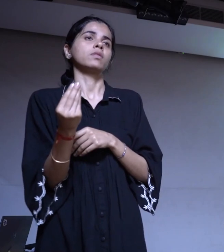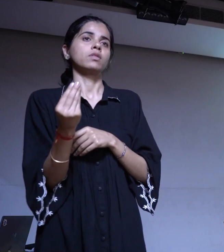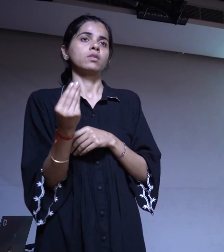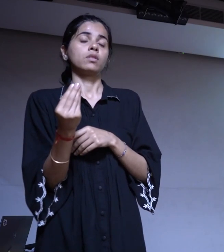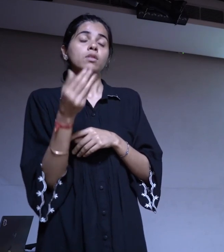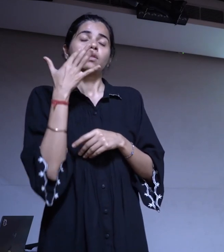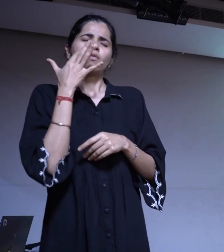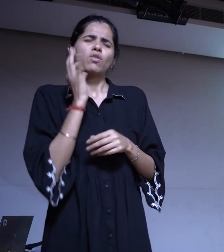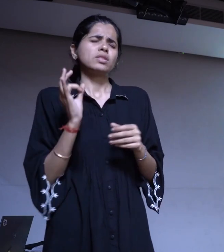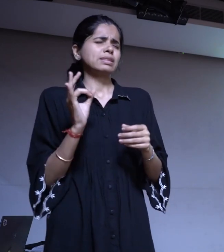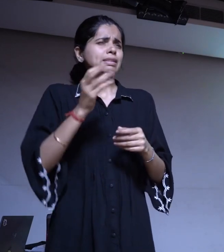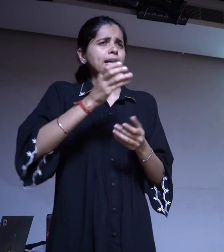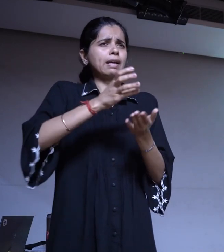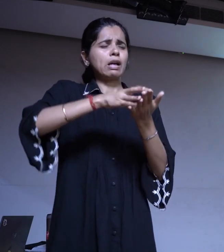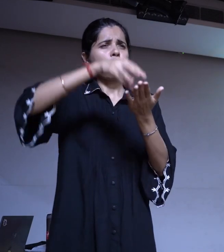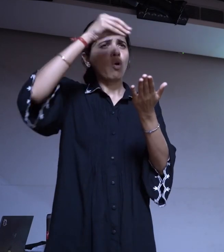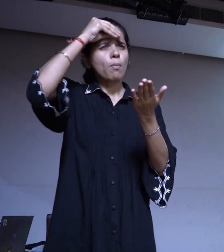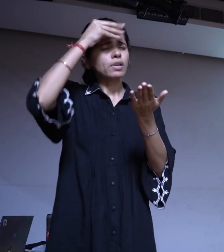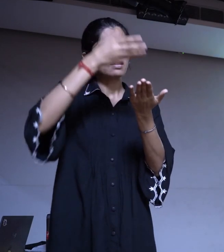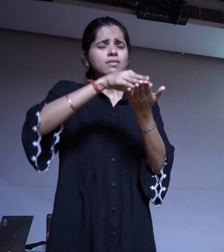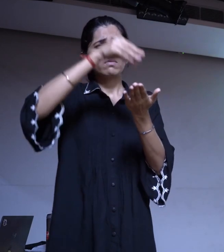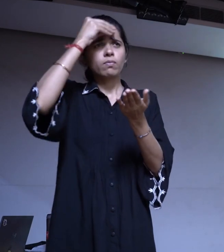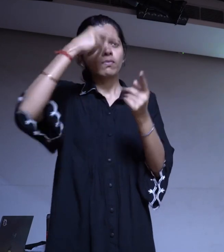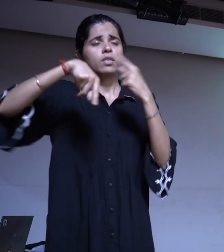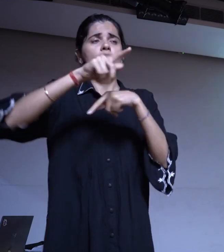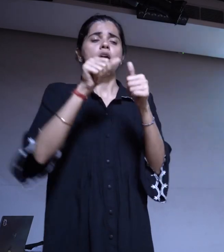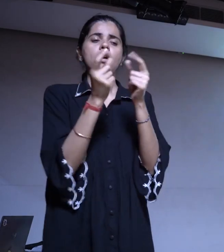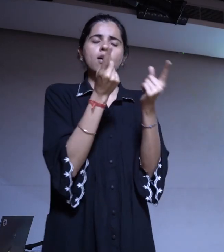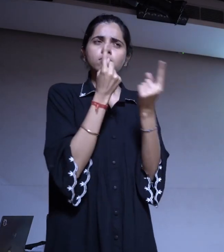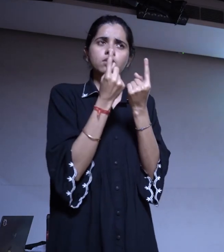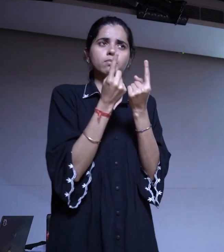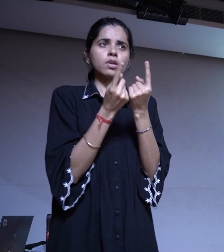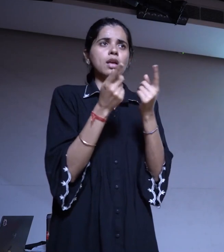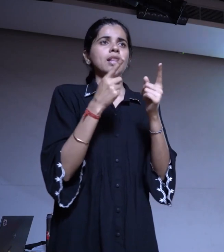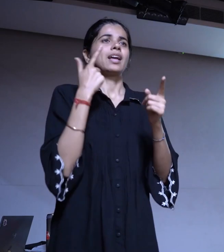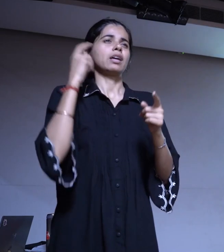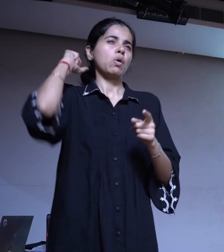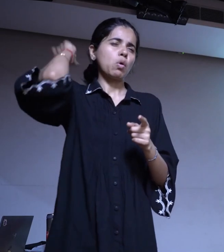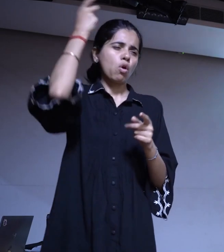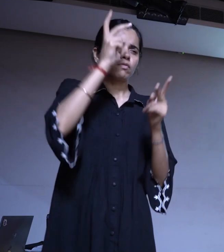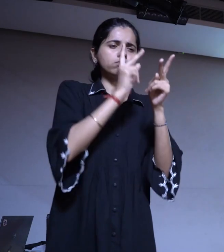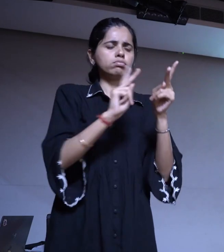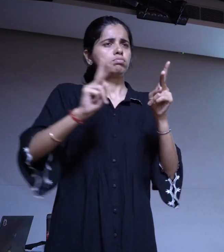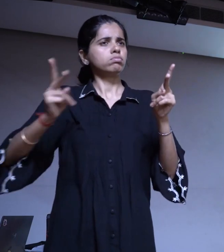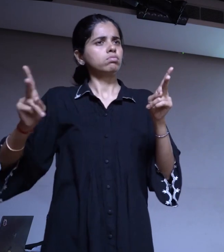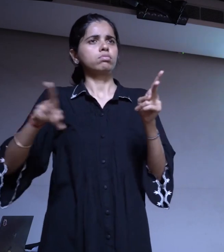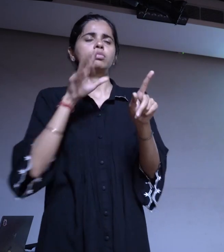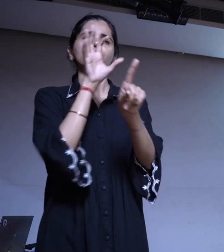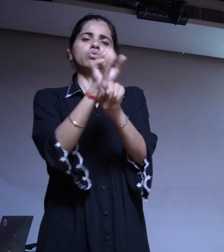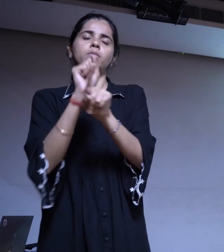it's a very comprehensive assessment of different cognitive skills for a